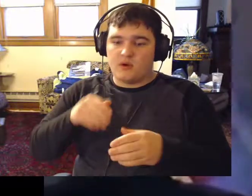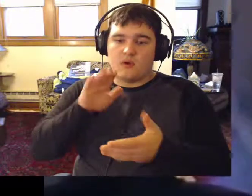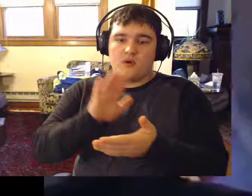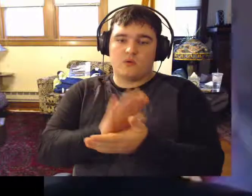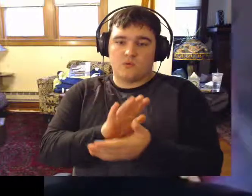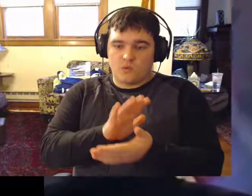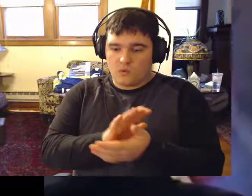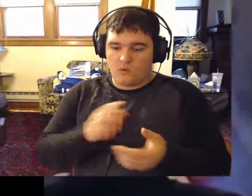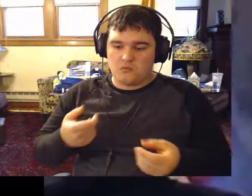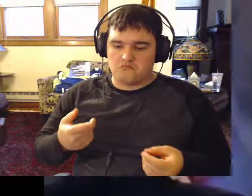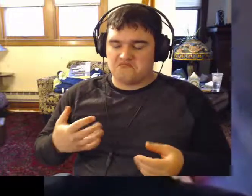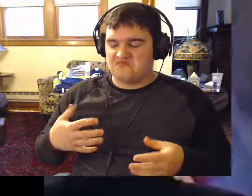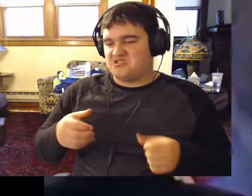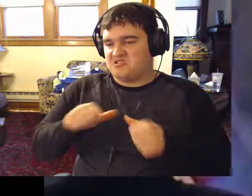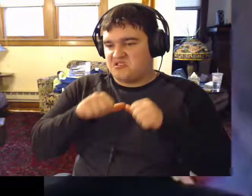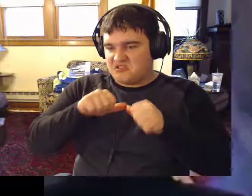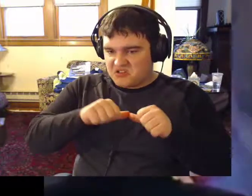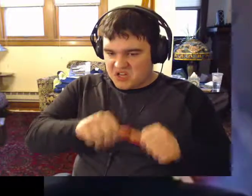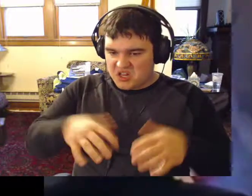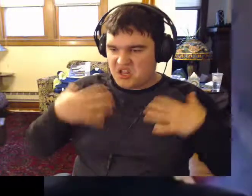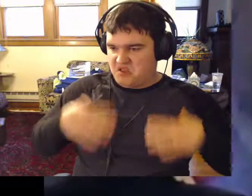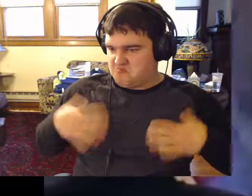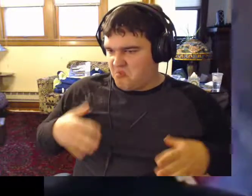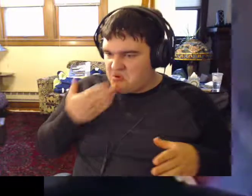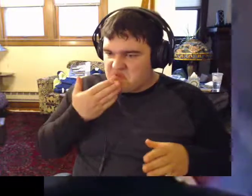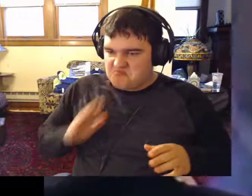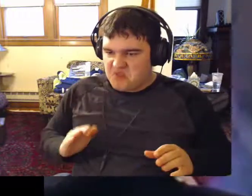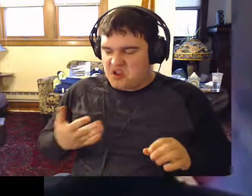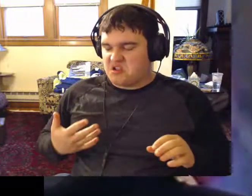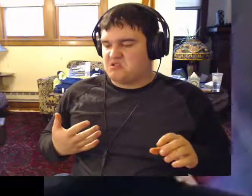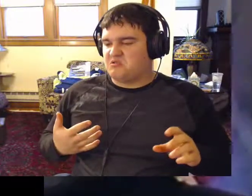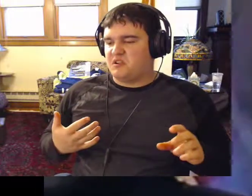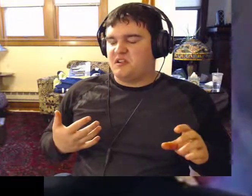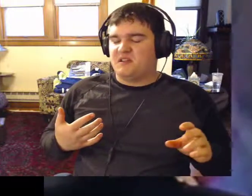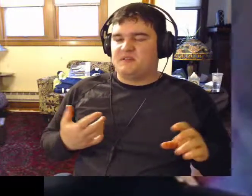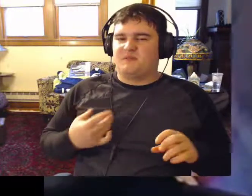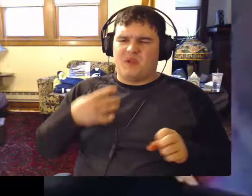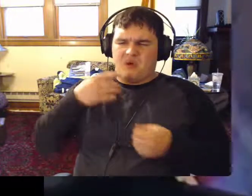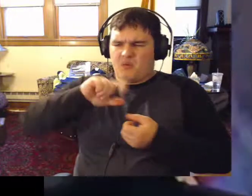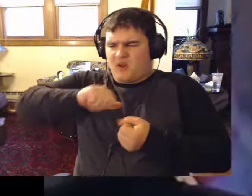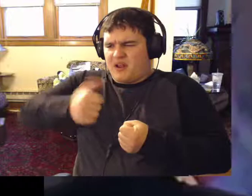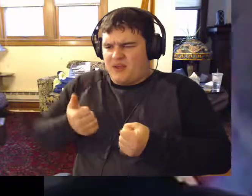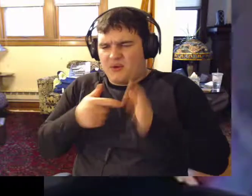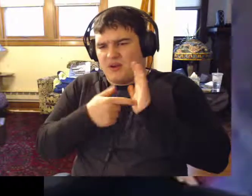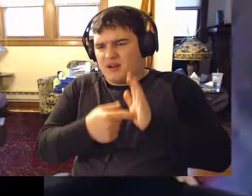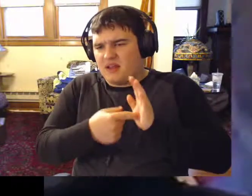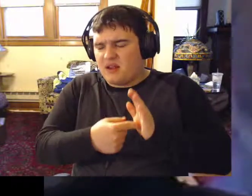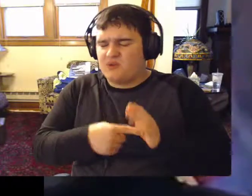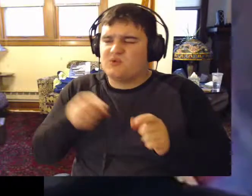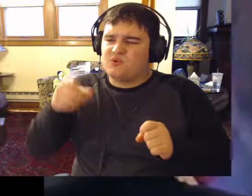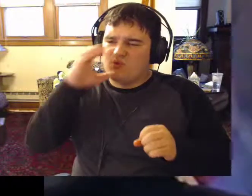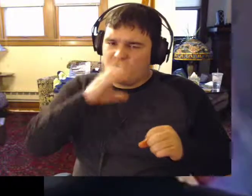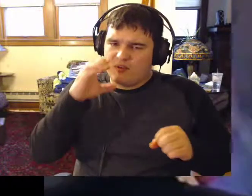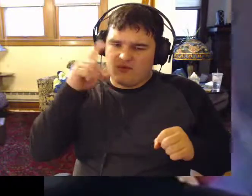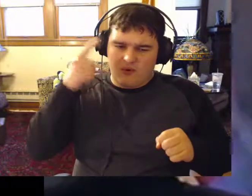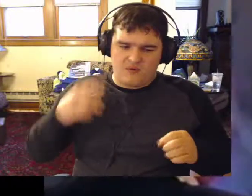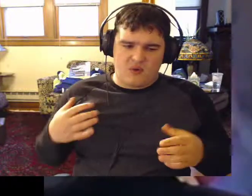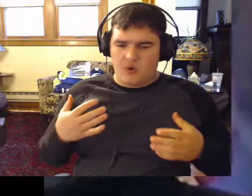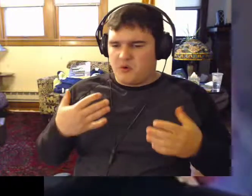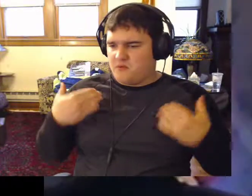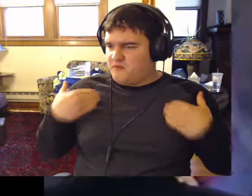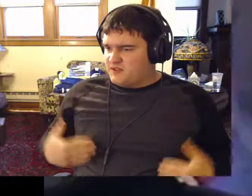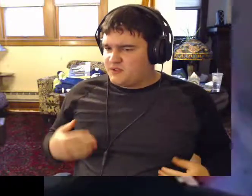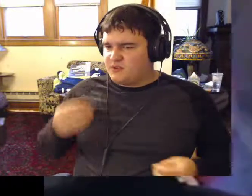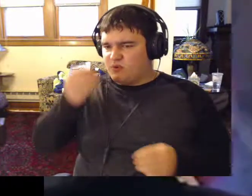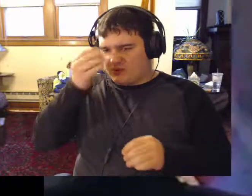consistently poorly dressed, that kind of thing? What other indicators would you look for of physical neglect or abuse from the